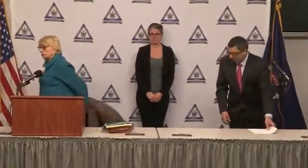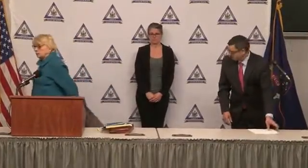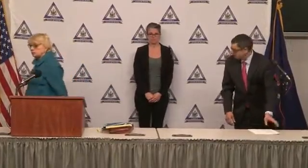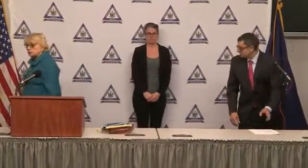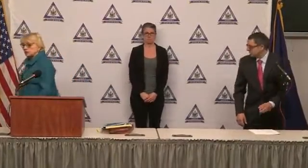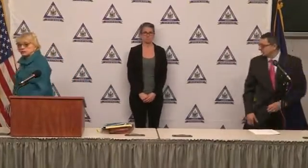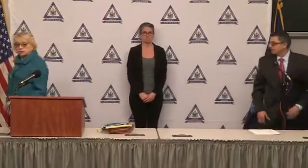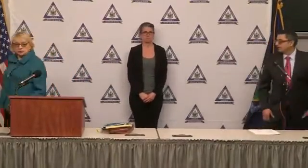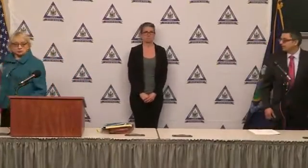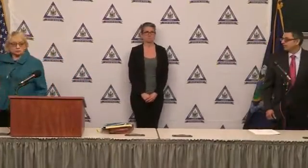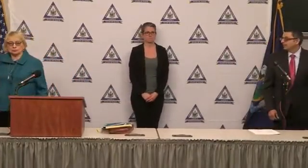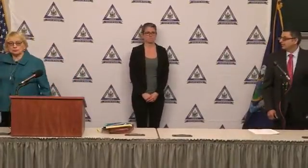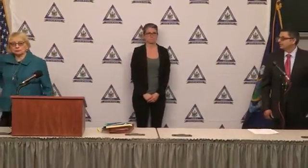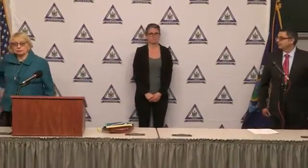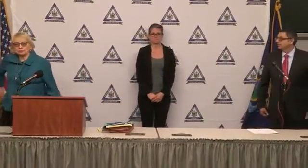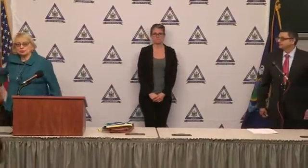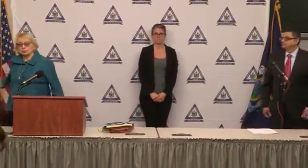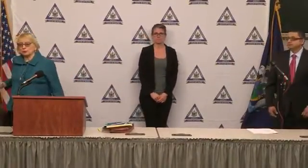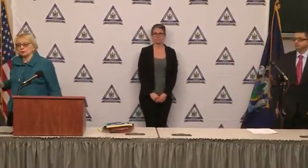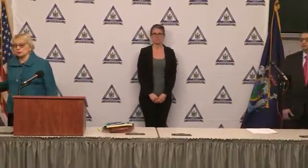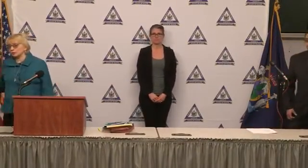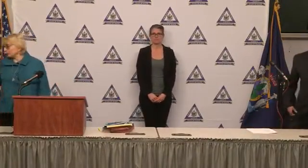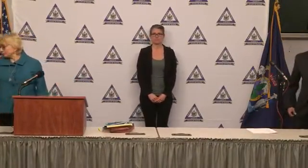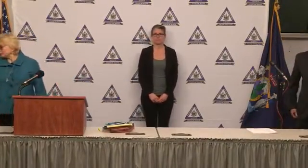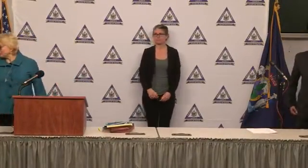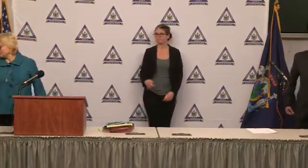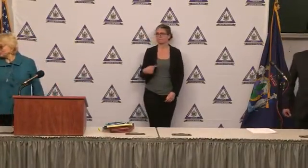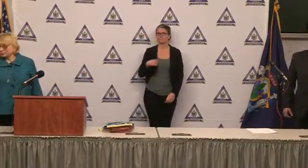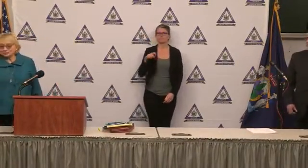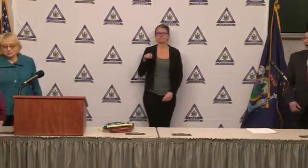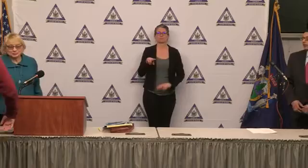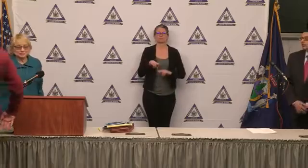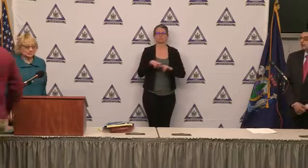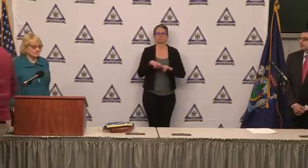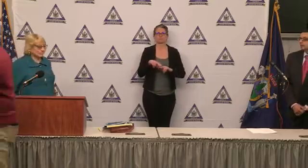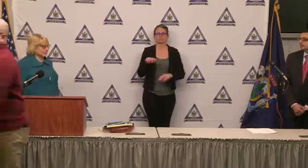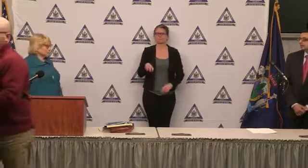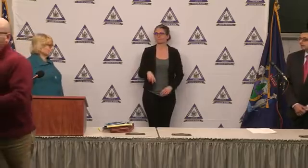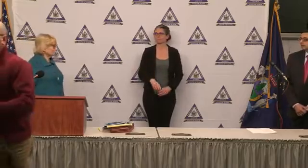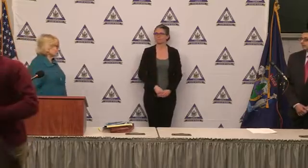I'm gonna borrow a chair too. I'll borrow a chair.